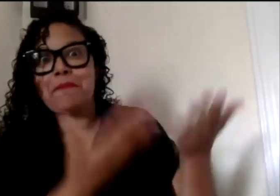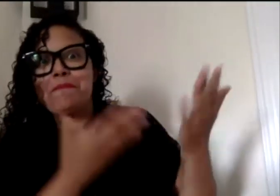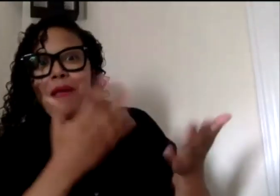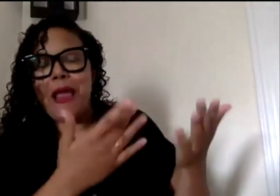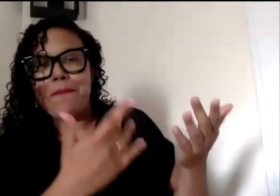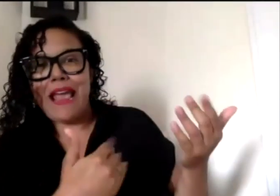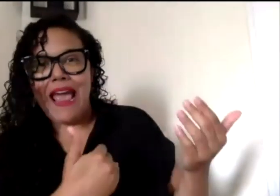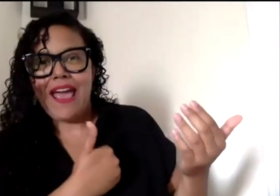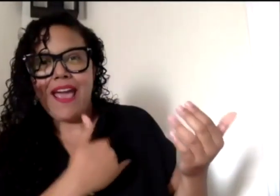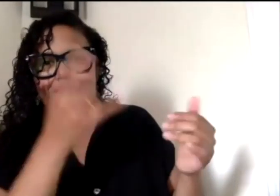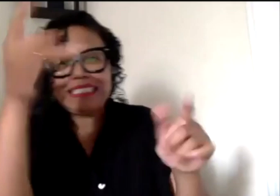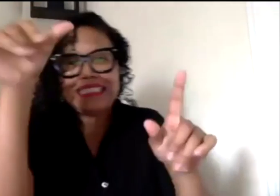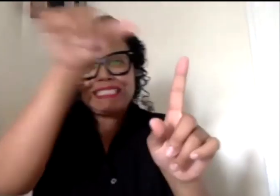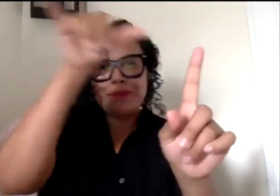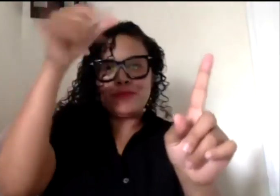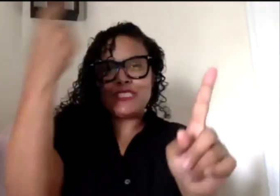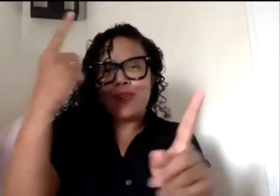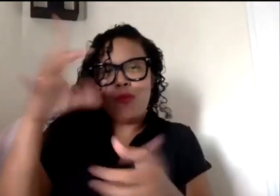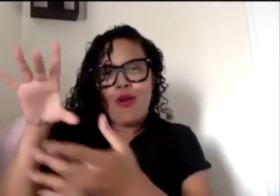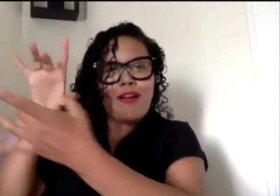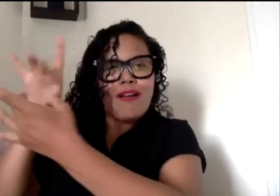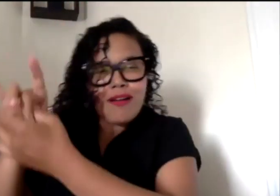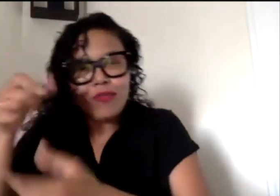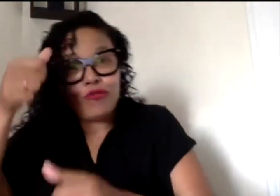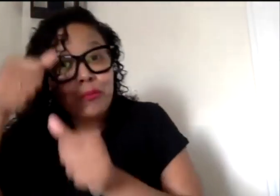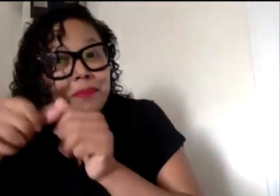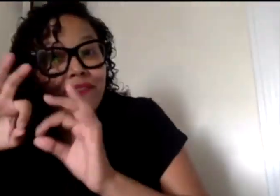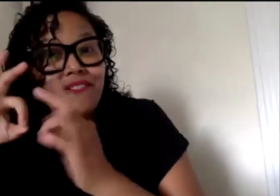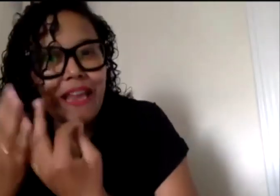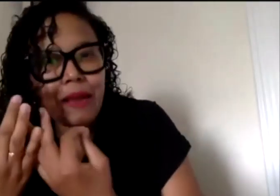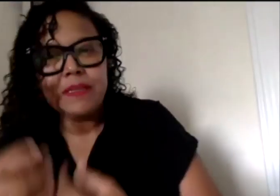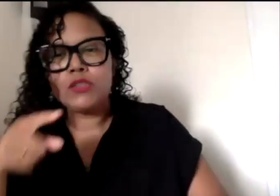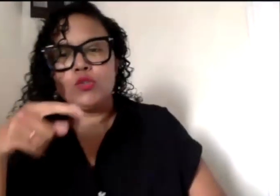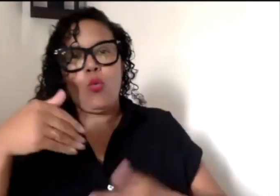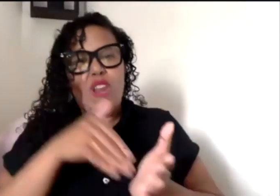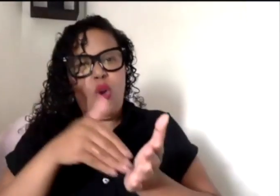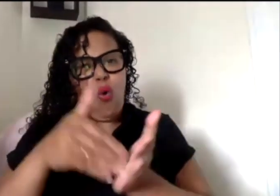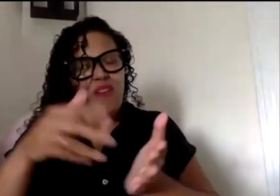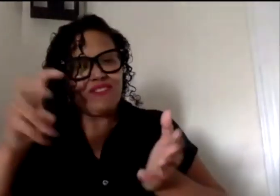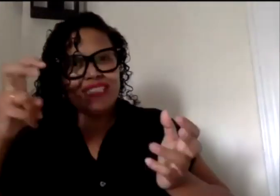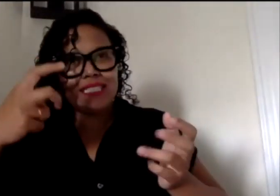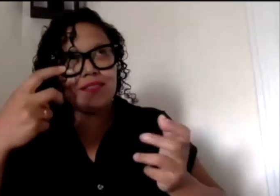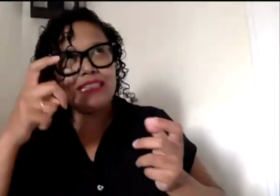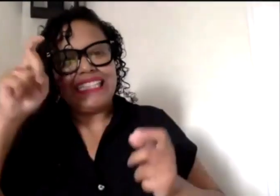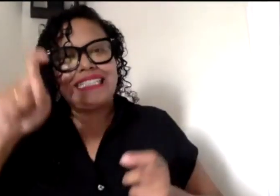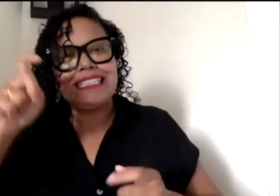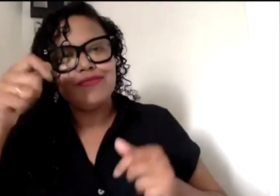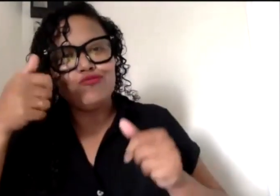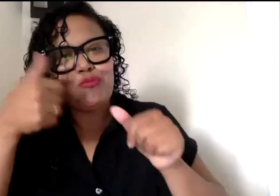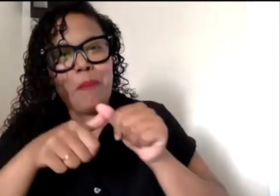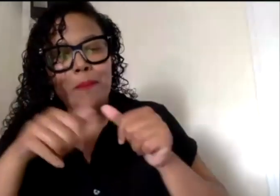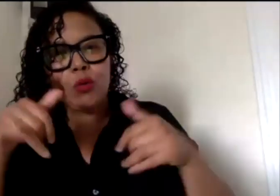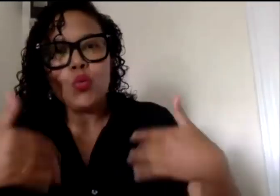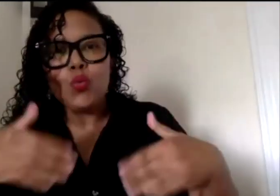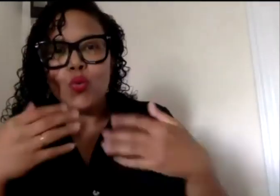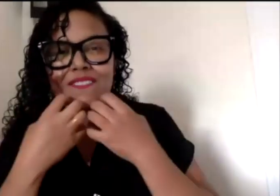they looked similar to you. Maybe there was some reason in the family. Often